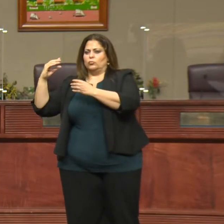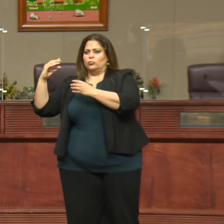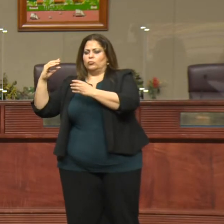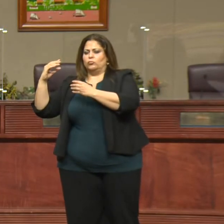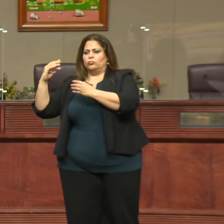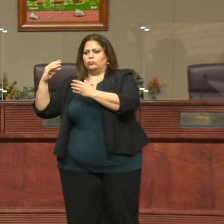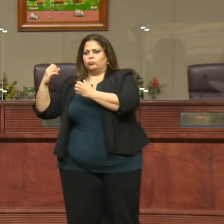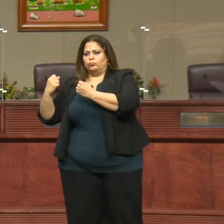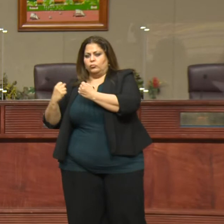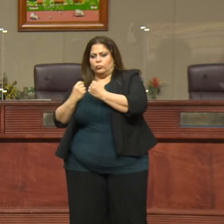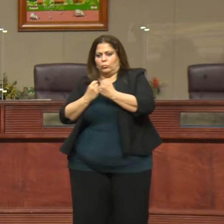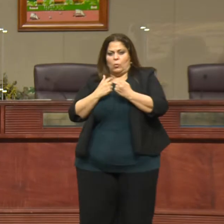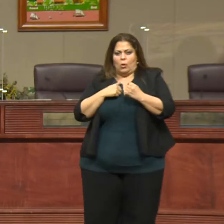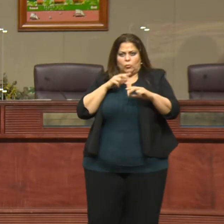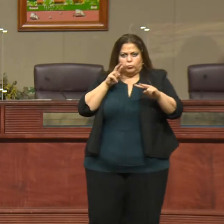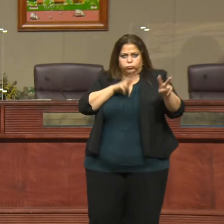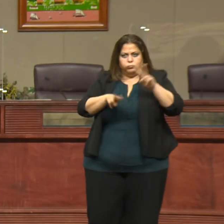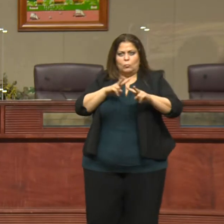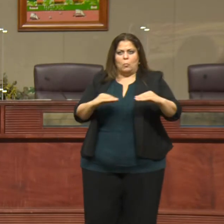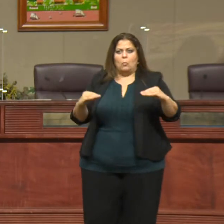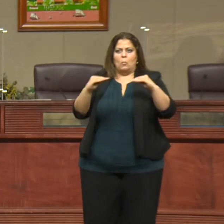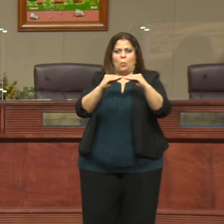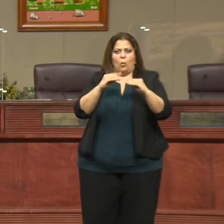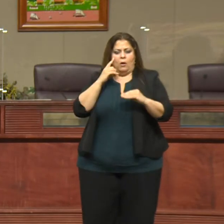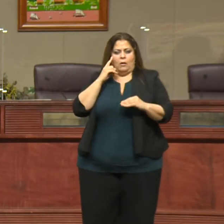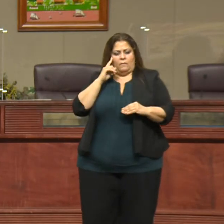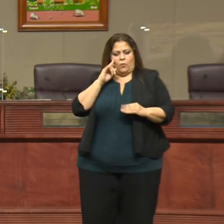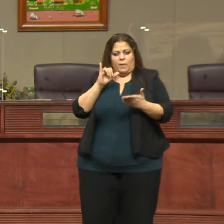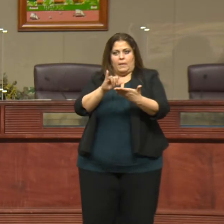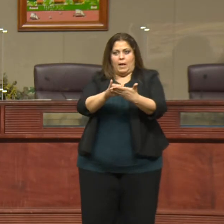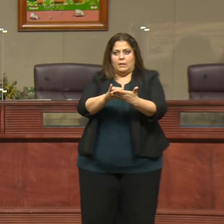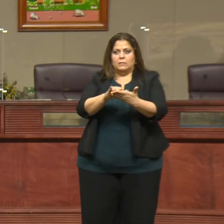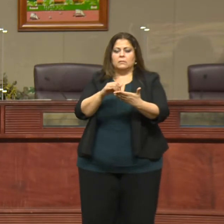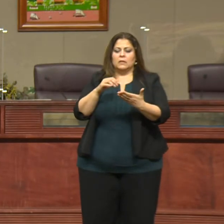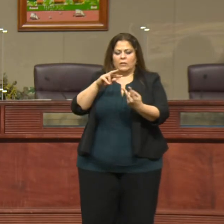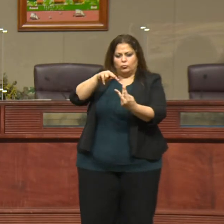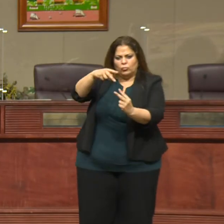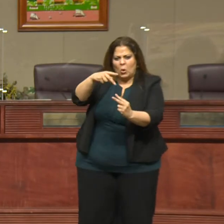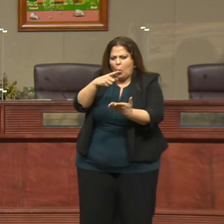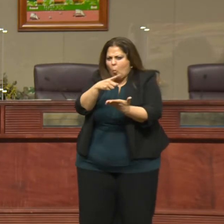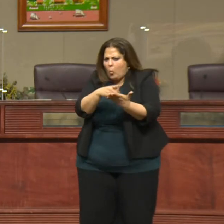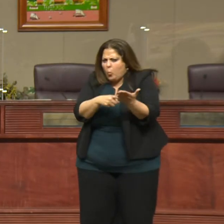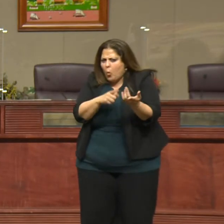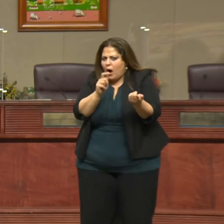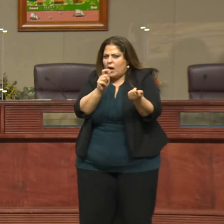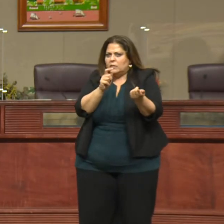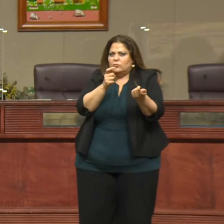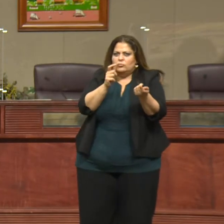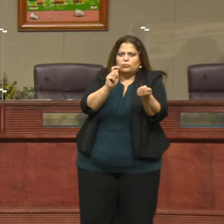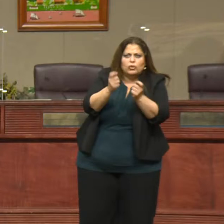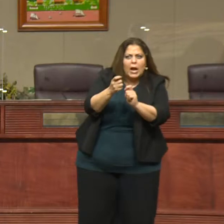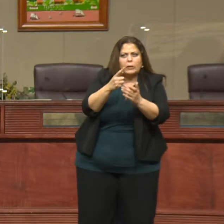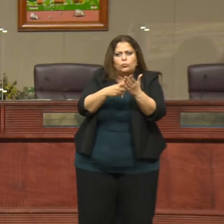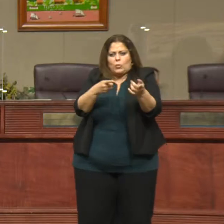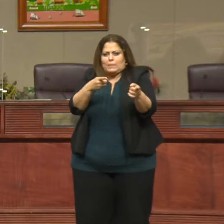variants, genomic surveillance in general, to track what kind of changes are happening.